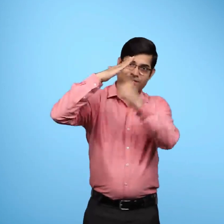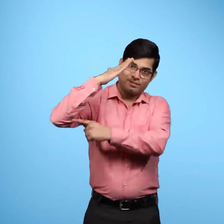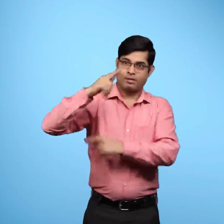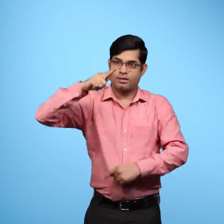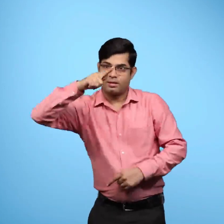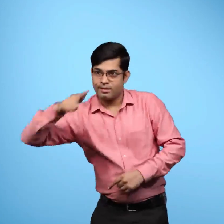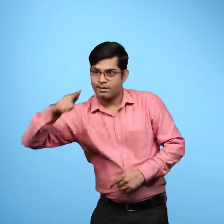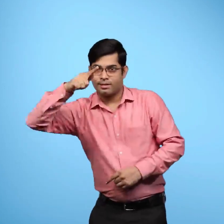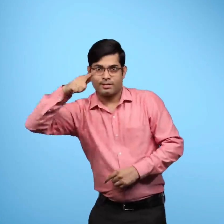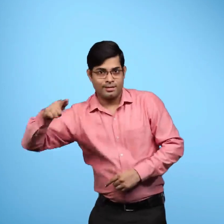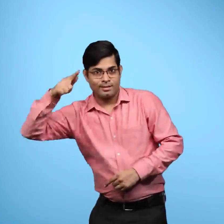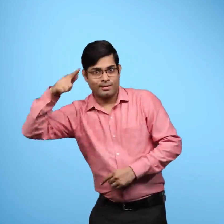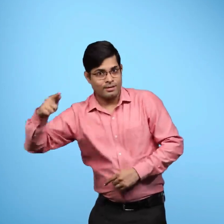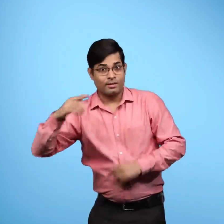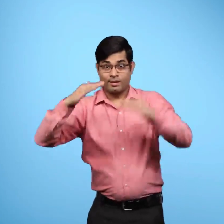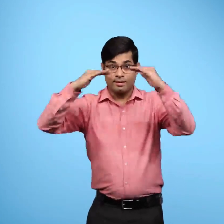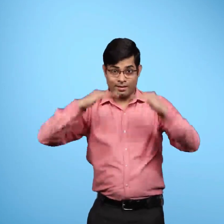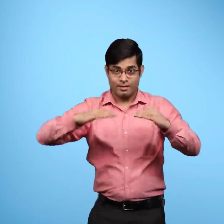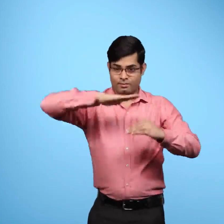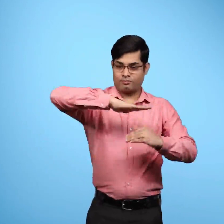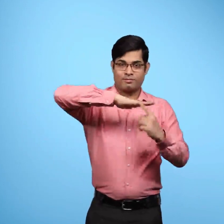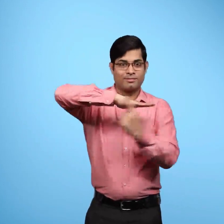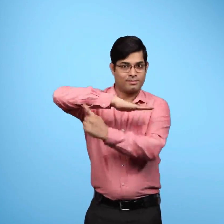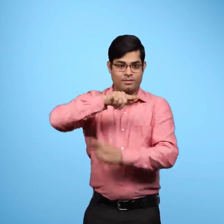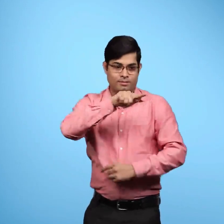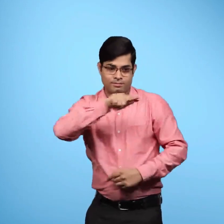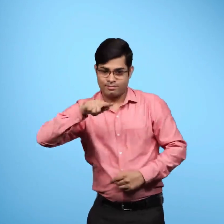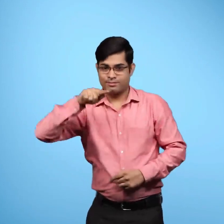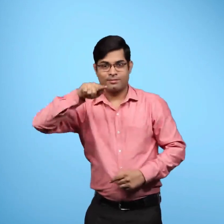slanting, and sleeping lines